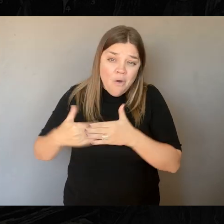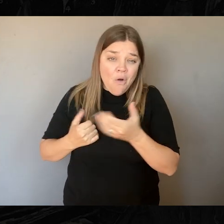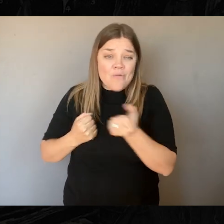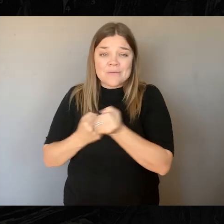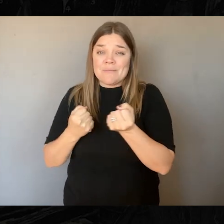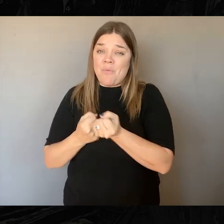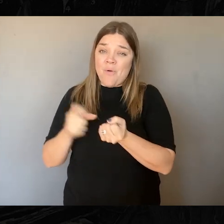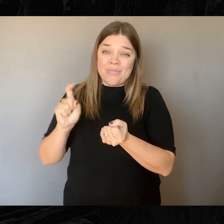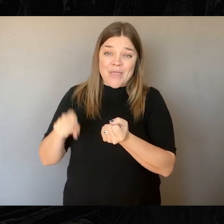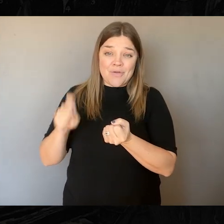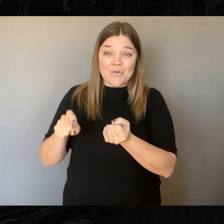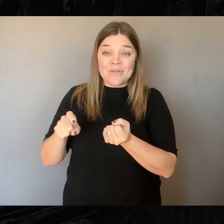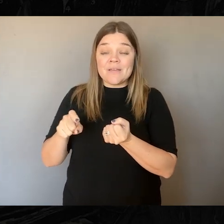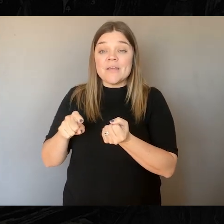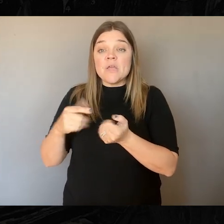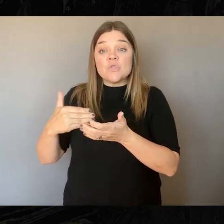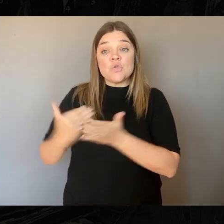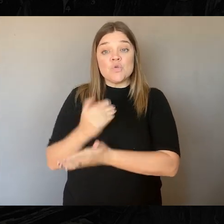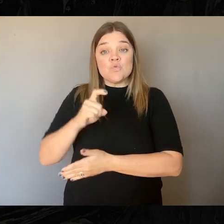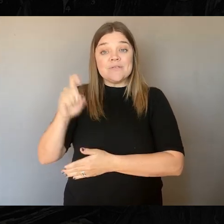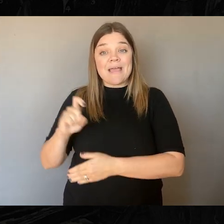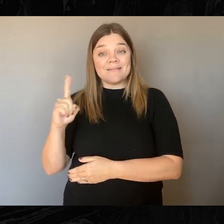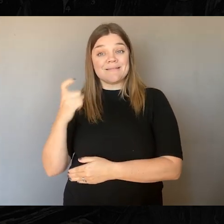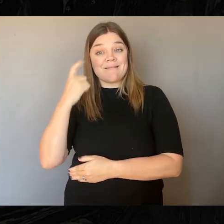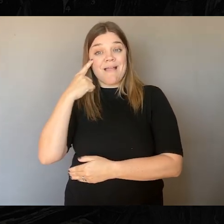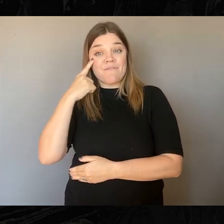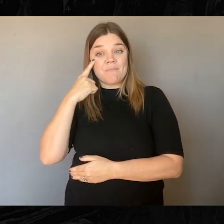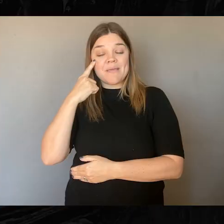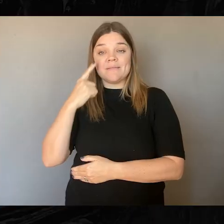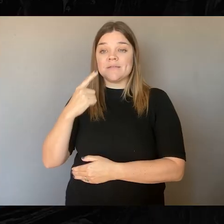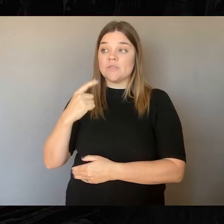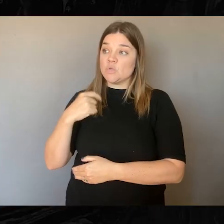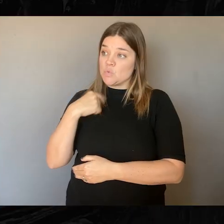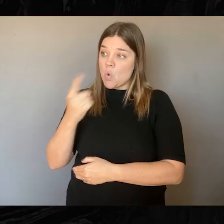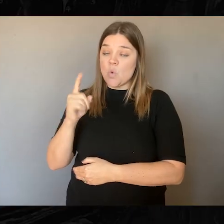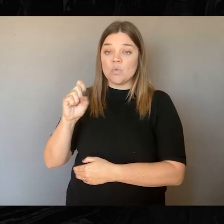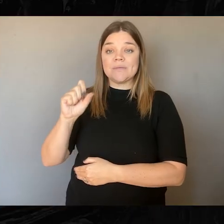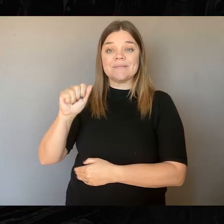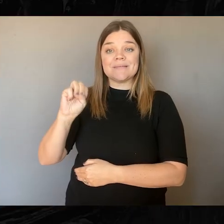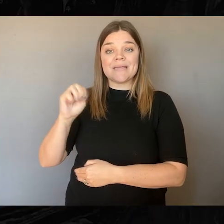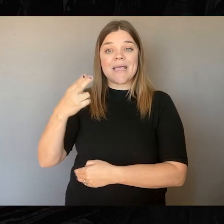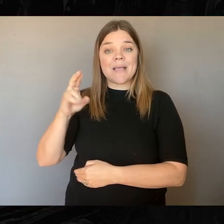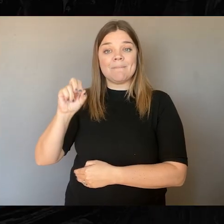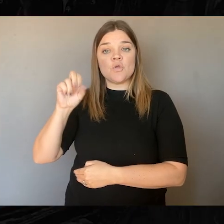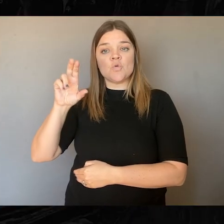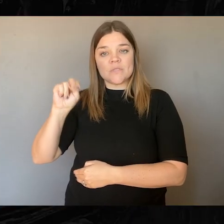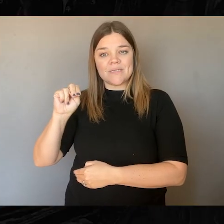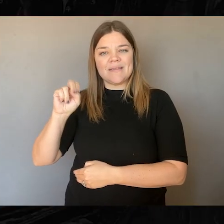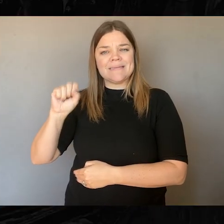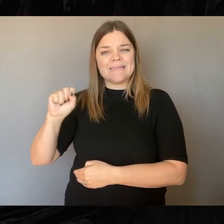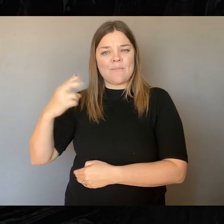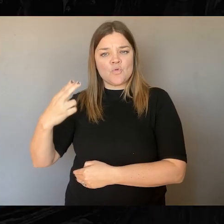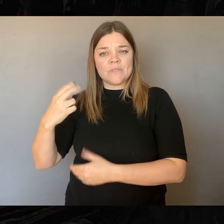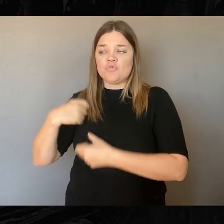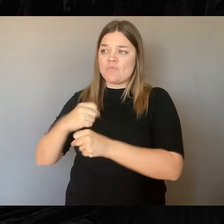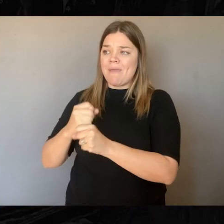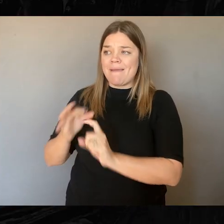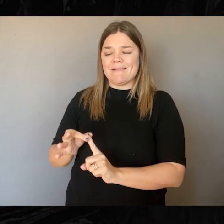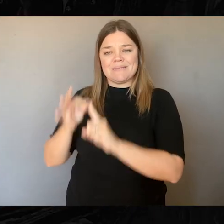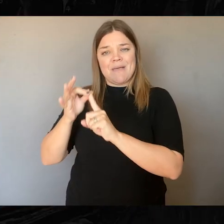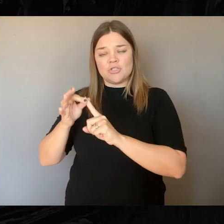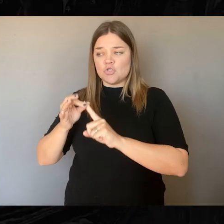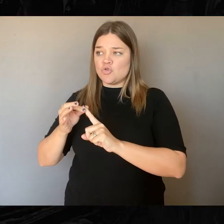possibly get, and so the new Texas government commissioned Sam Houston to make a special diplomatic mission to meet with the Cherokees,